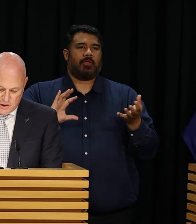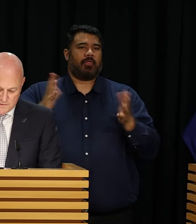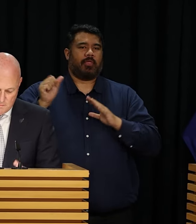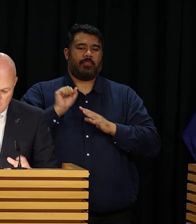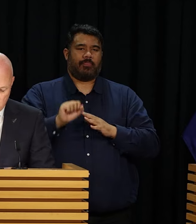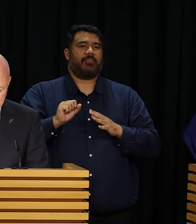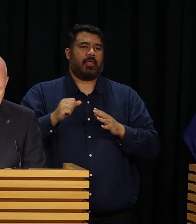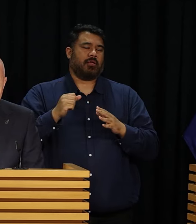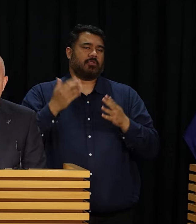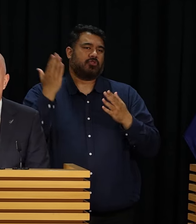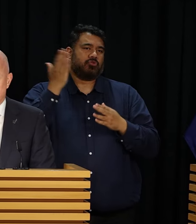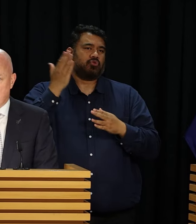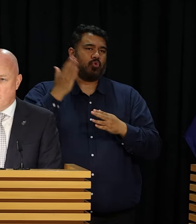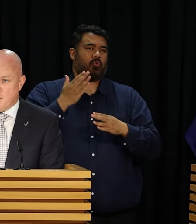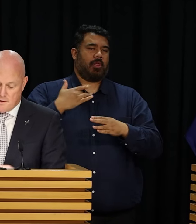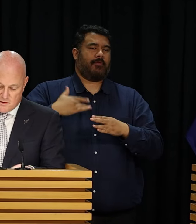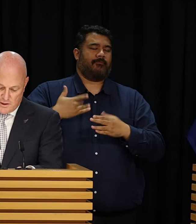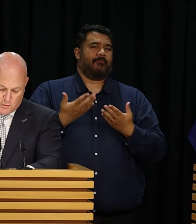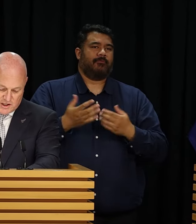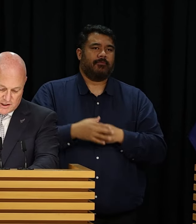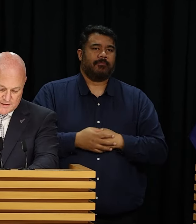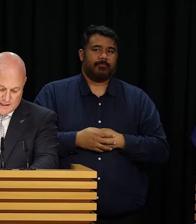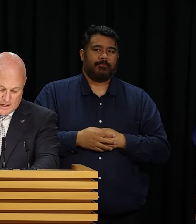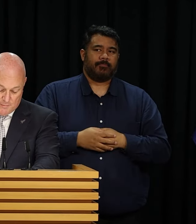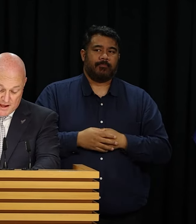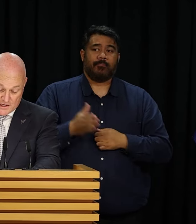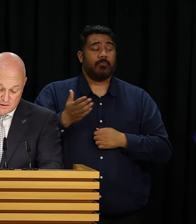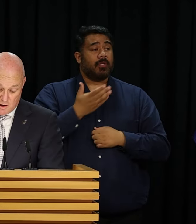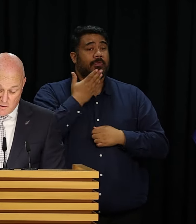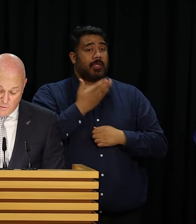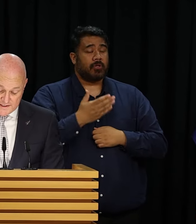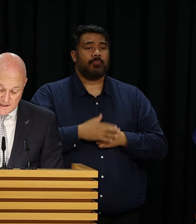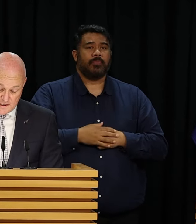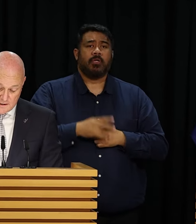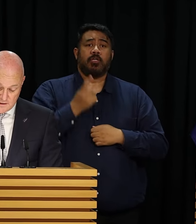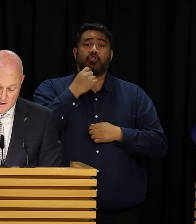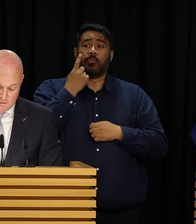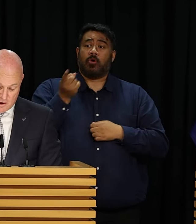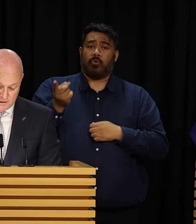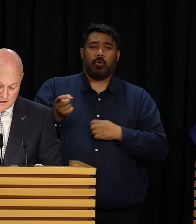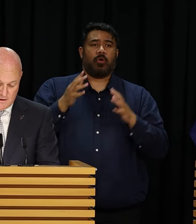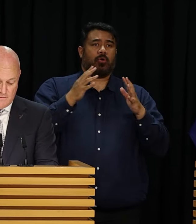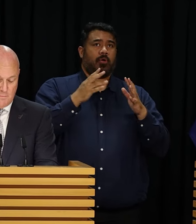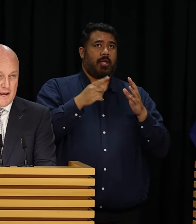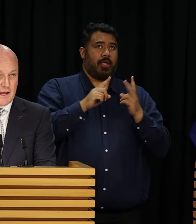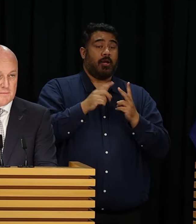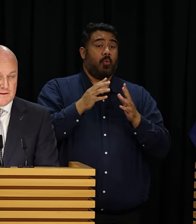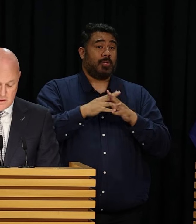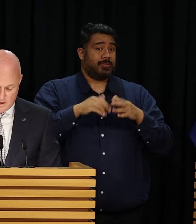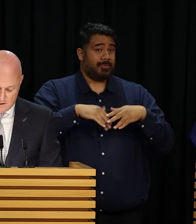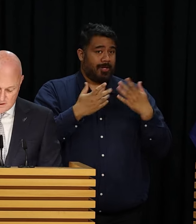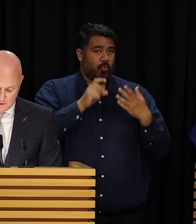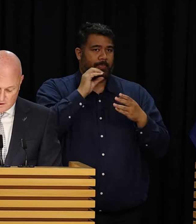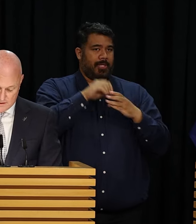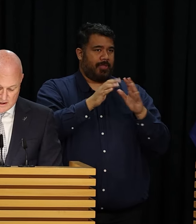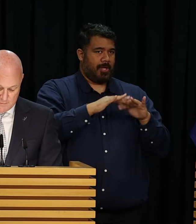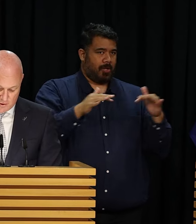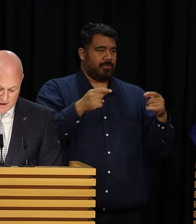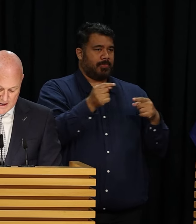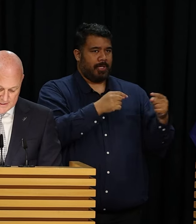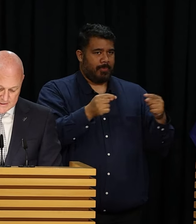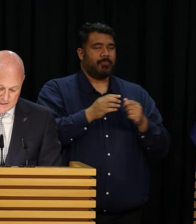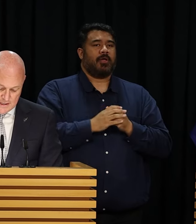Just in terms of my movements in the House this week before we open up to any questions, I'm in the House tomorrow on Wednesday, and tonight I'm hosting an event for the Black Caps and the Australian Test Cricket